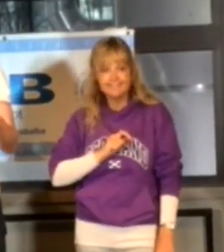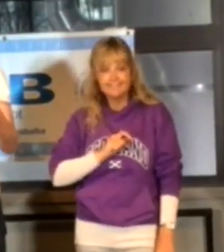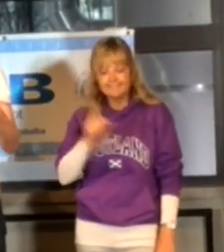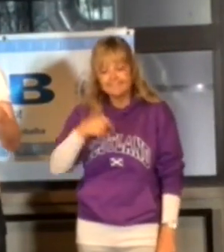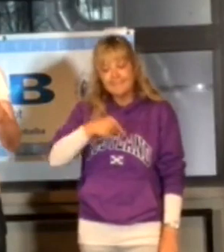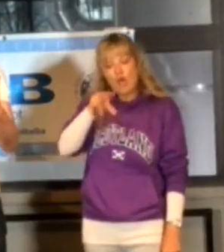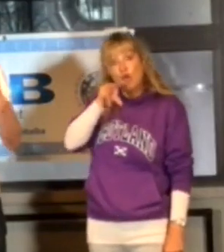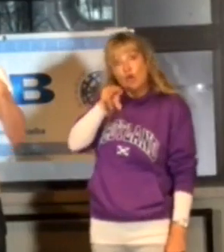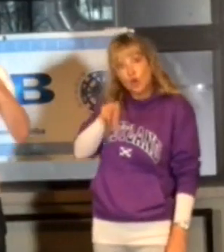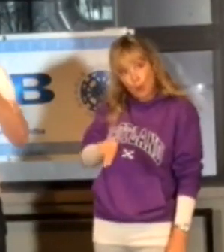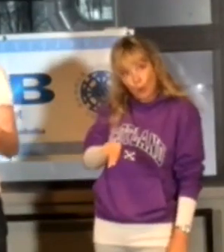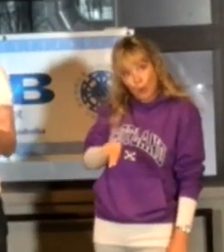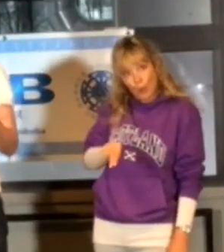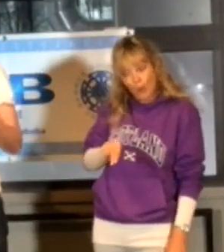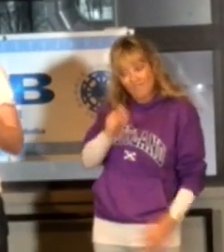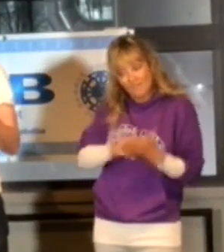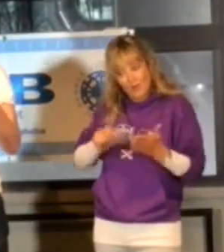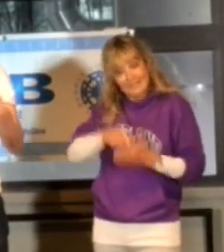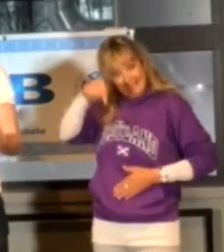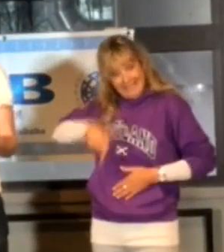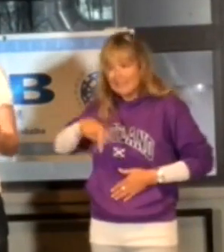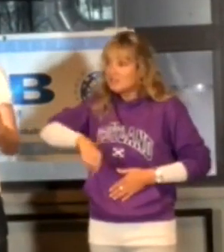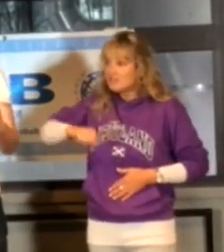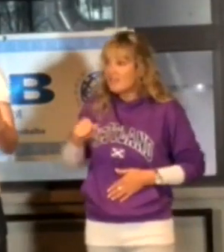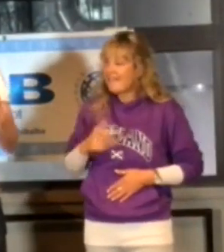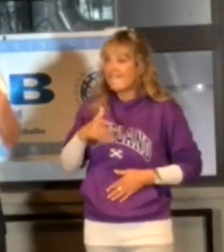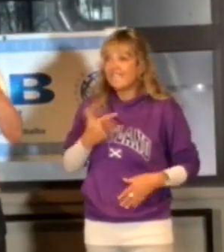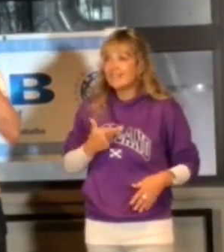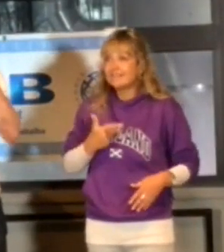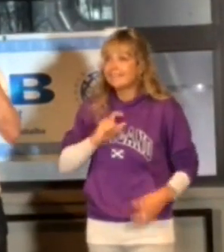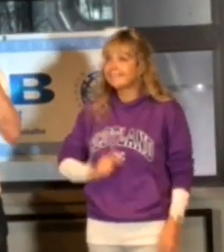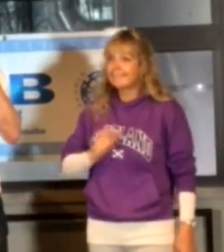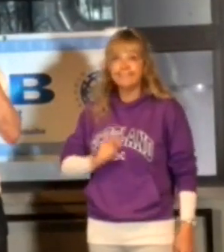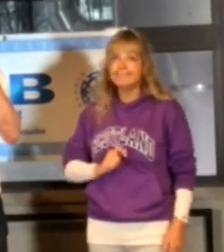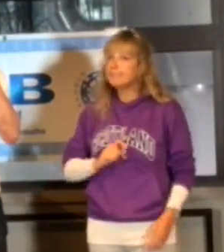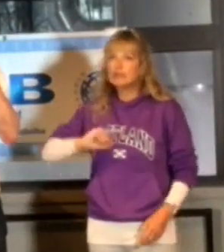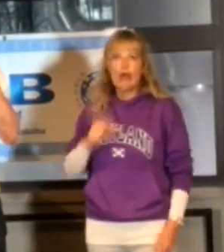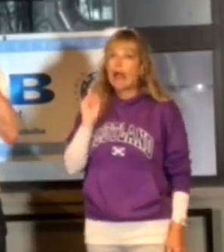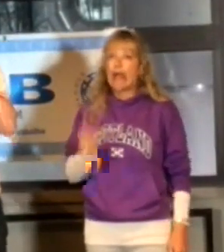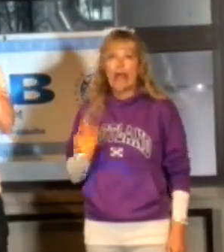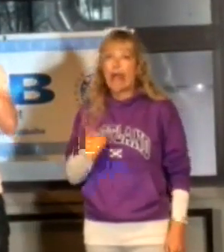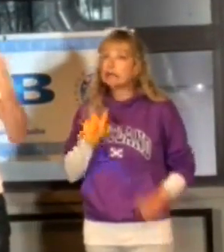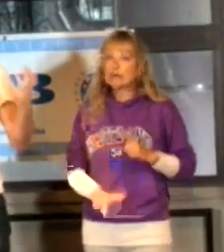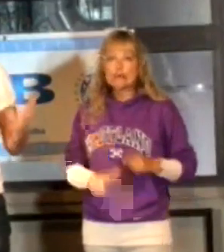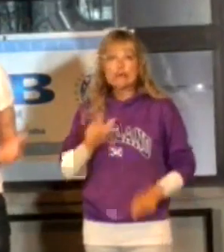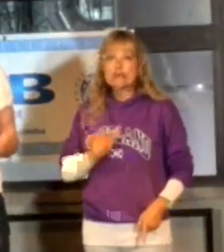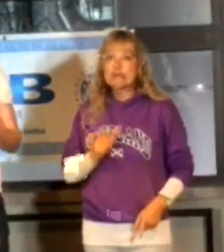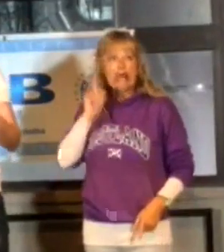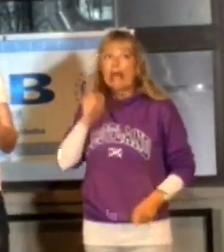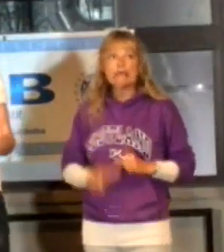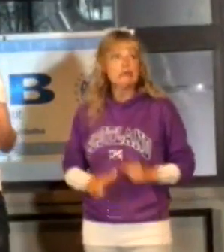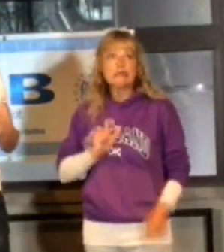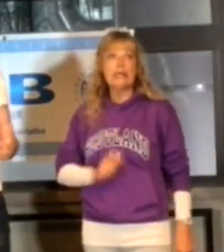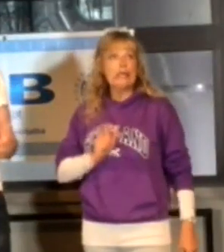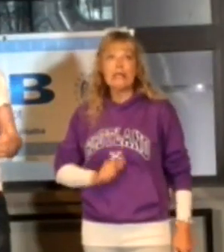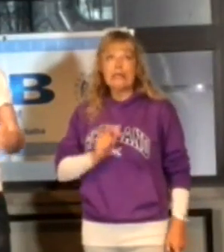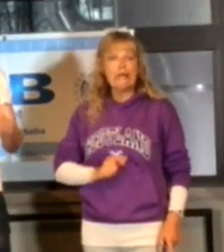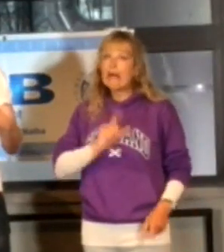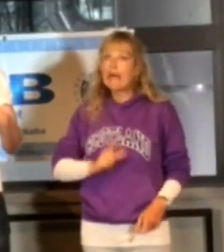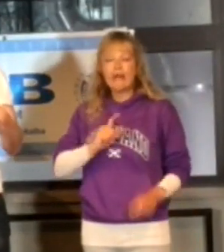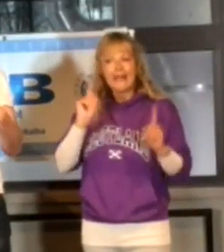confidence in both in themselves to sort out problems, but also in they have less confidence in fellow Scots to sort out the